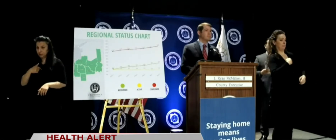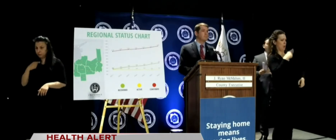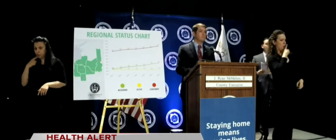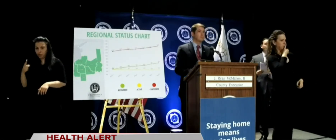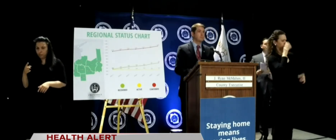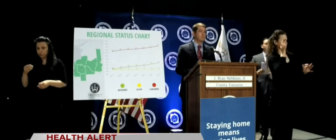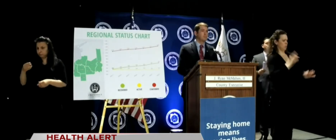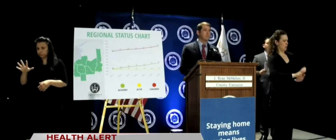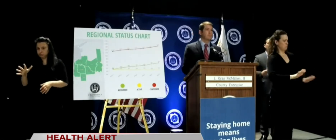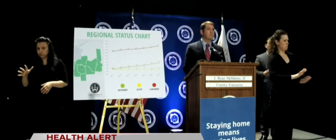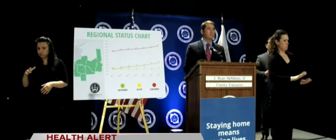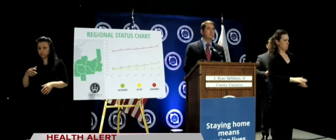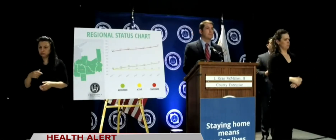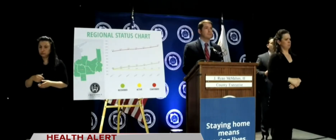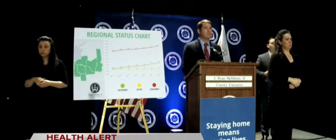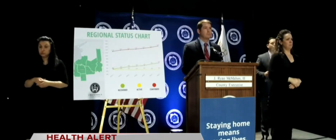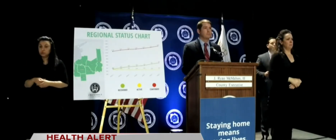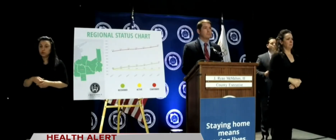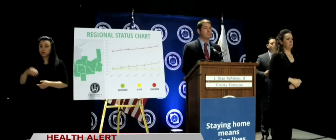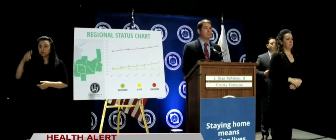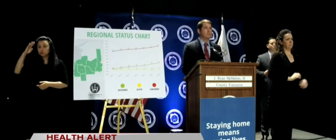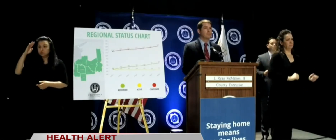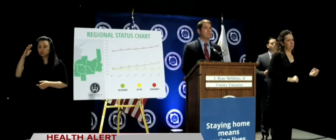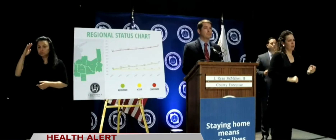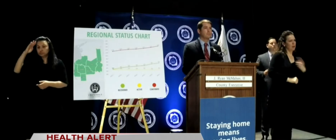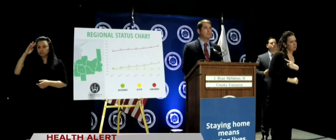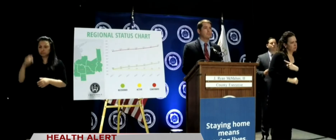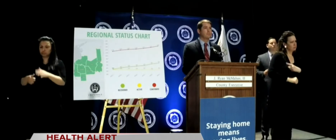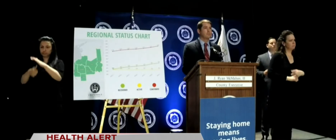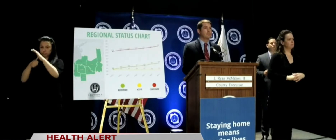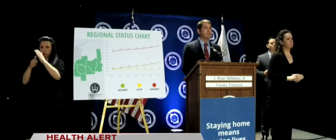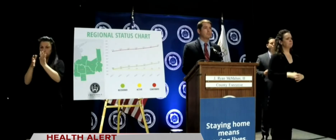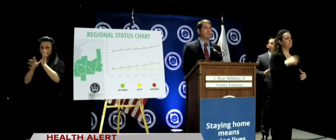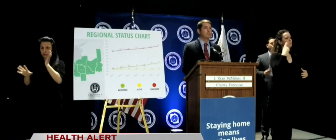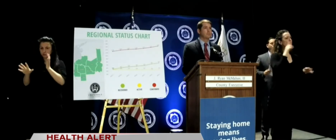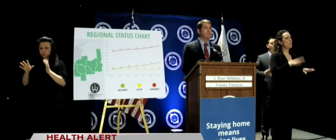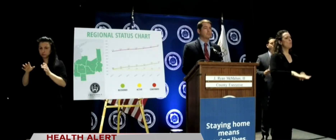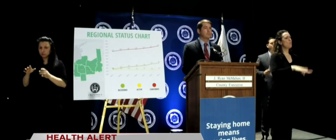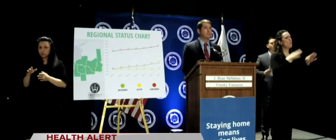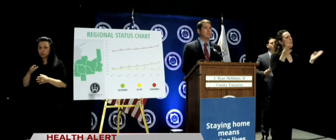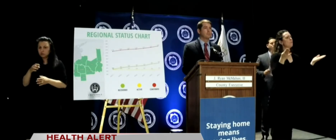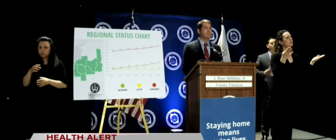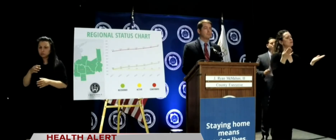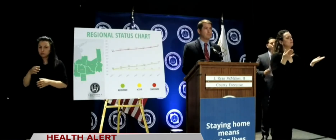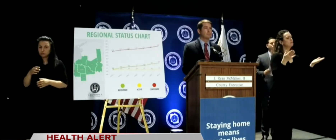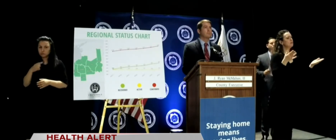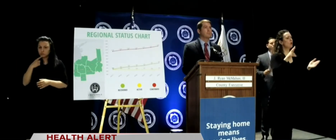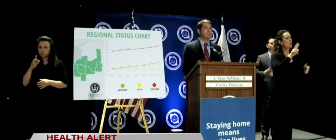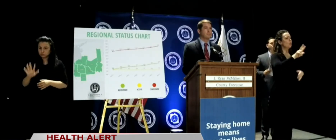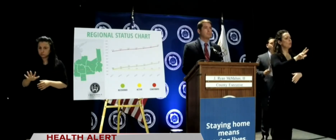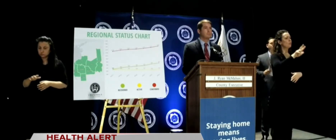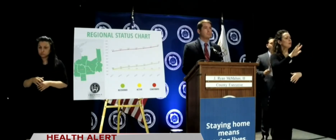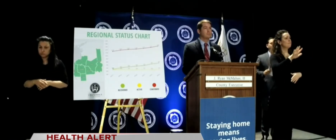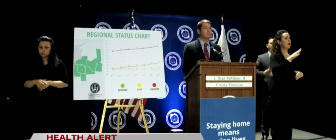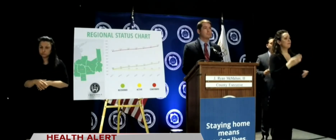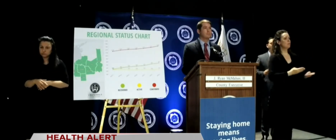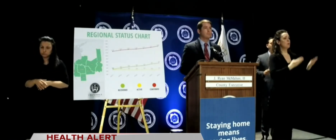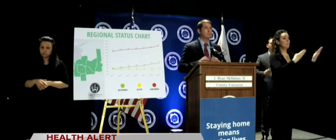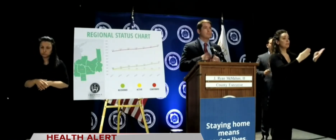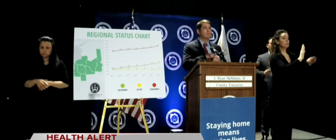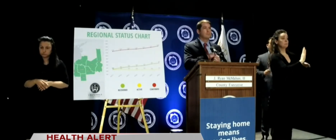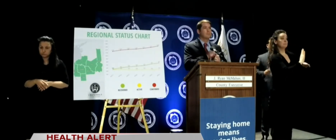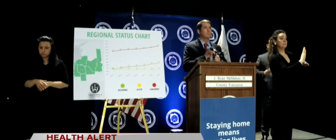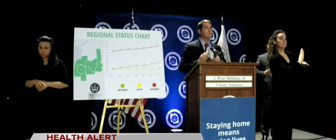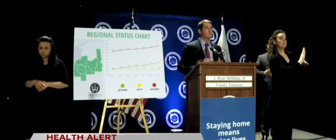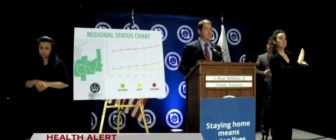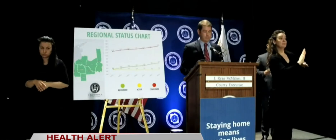Mayor Walsh, while we have you up there for reopening, you said that you'd be releasing 35 recommendations across 4 areas. I just want to reiterate these